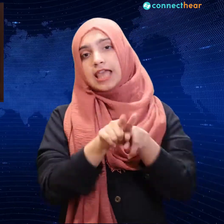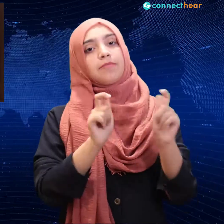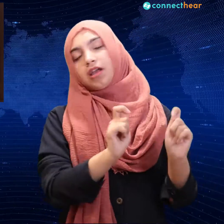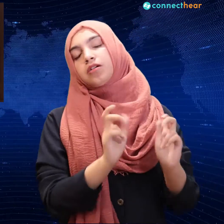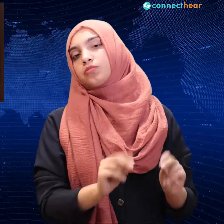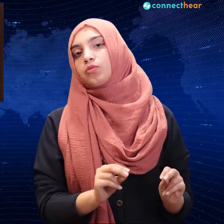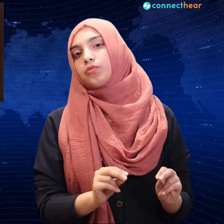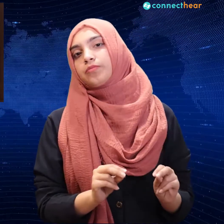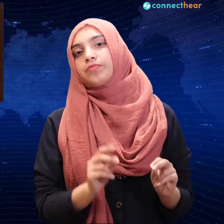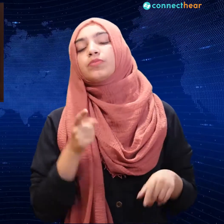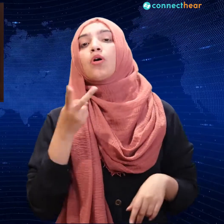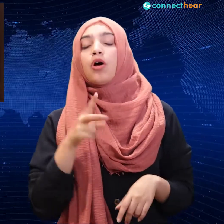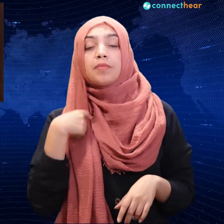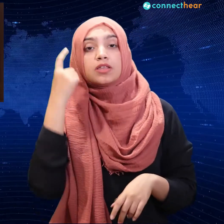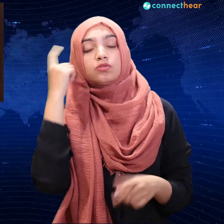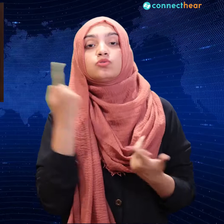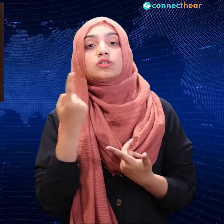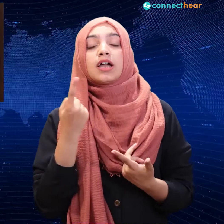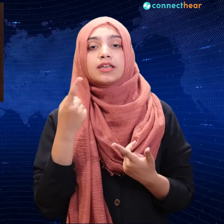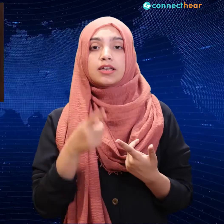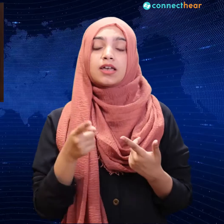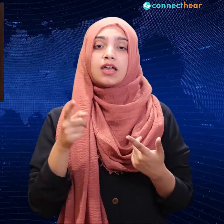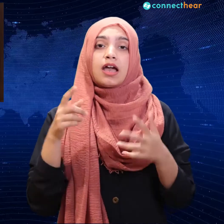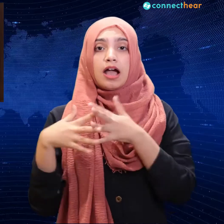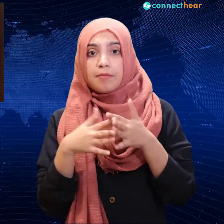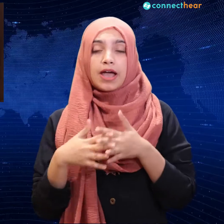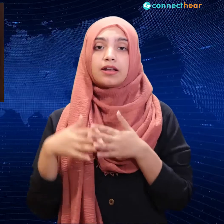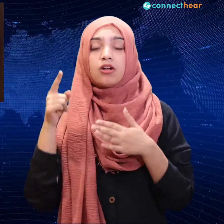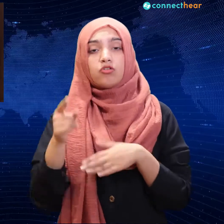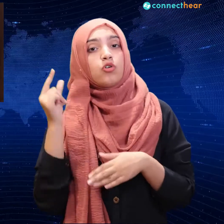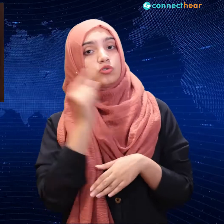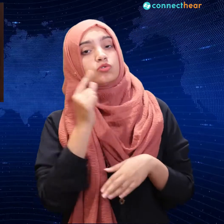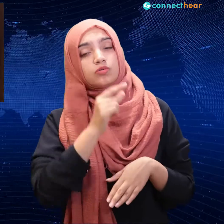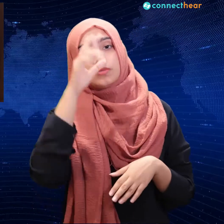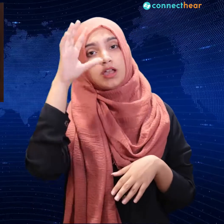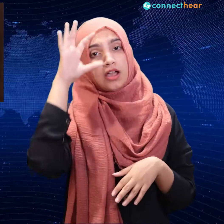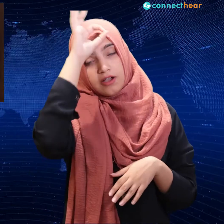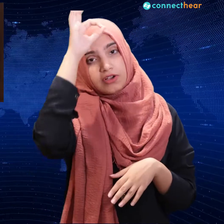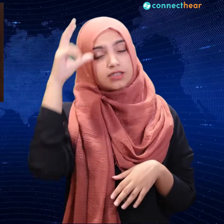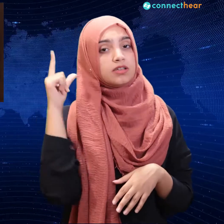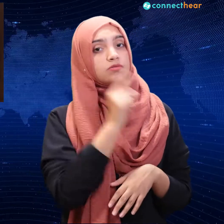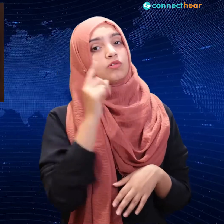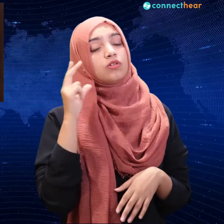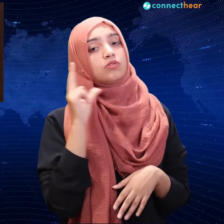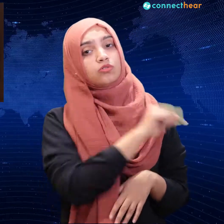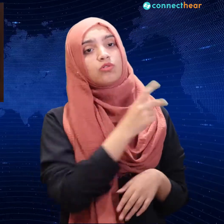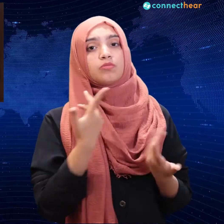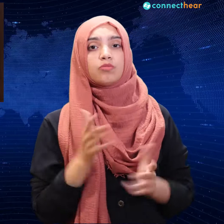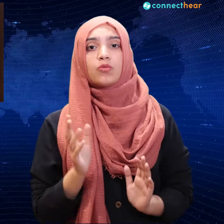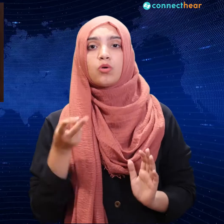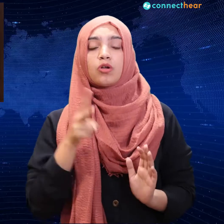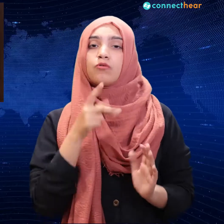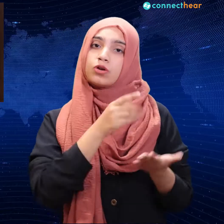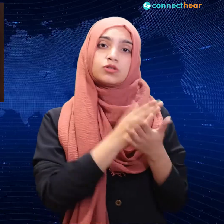Mujahideen, now we are telling them because US has invaded Afghanistan, now it's terrorism. They turn against us.